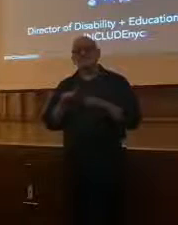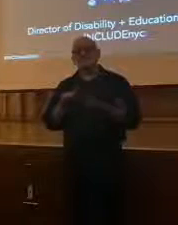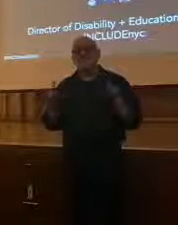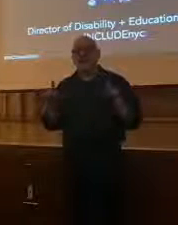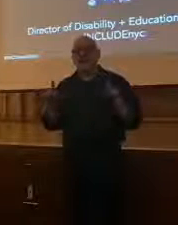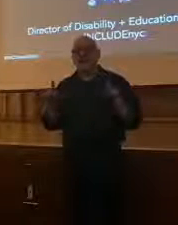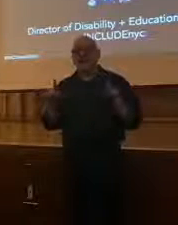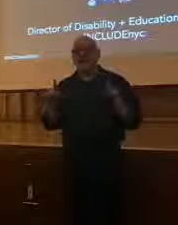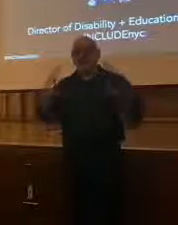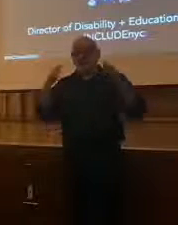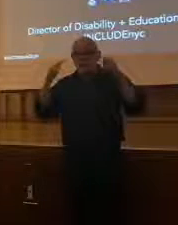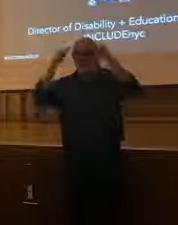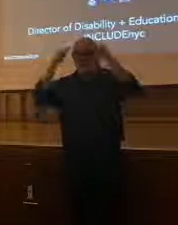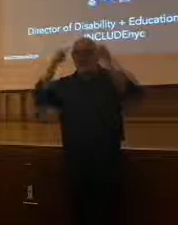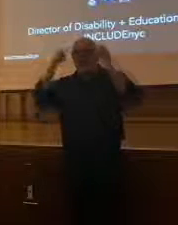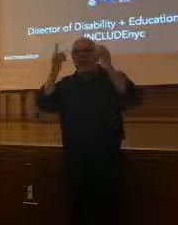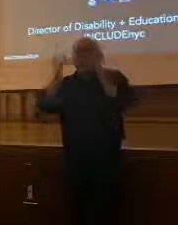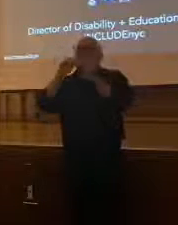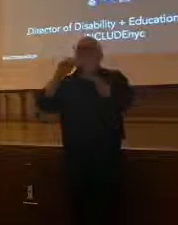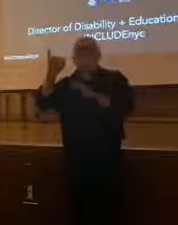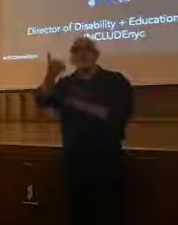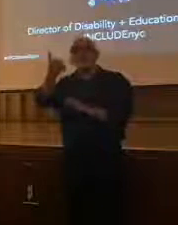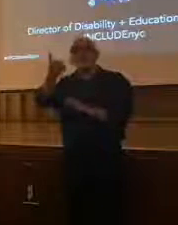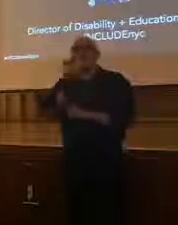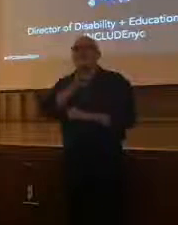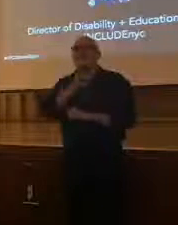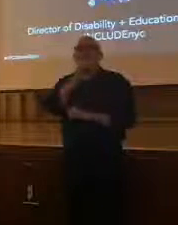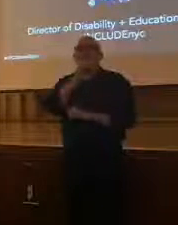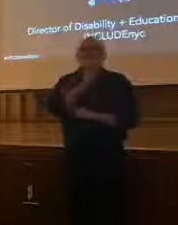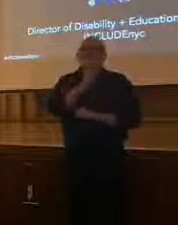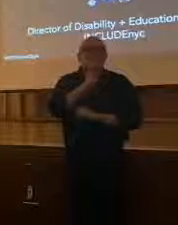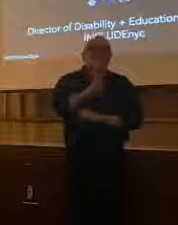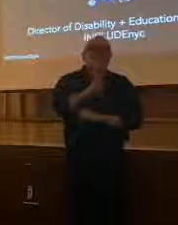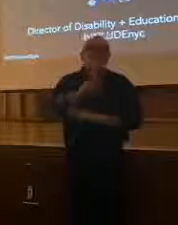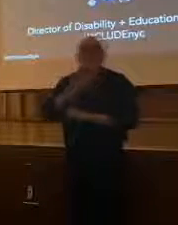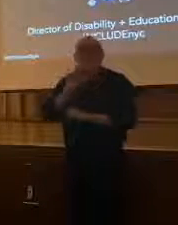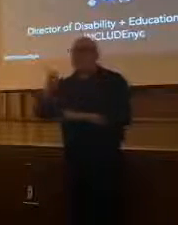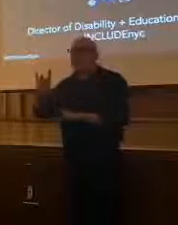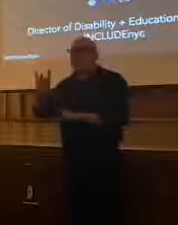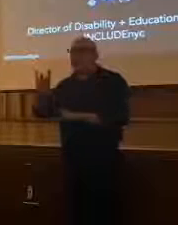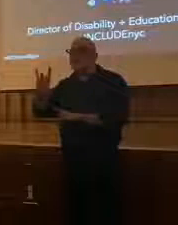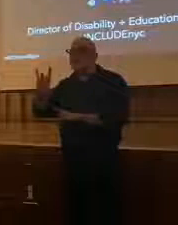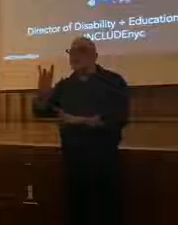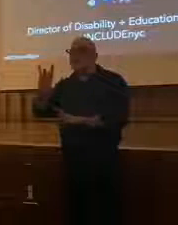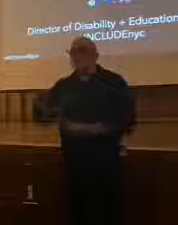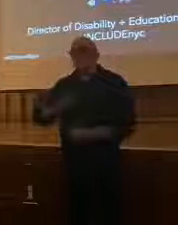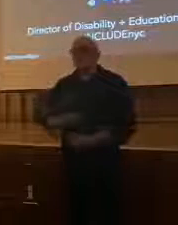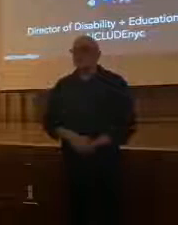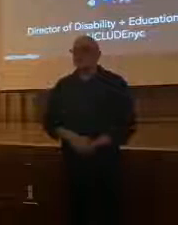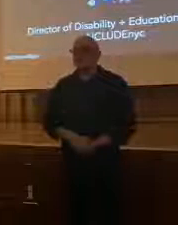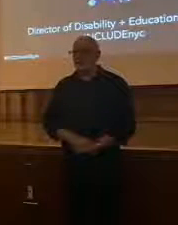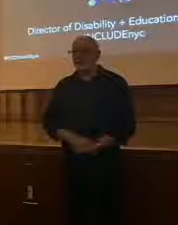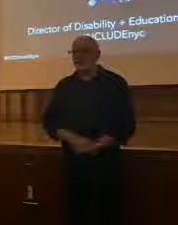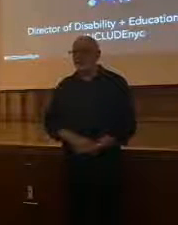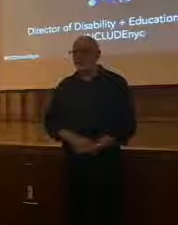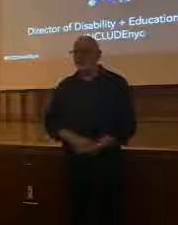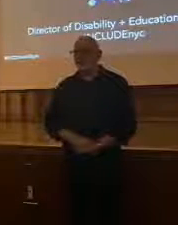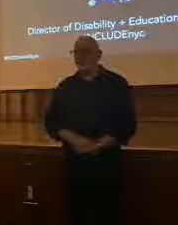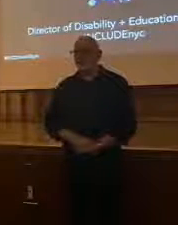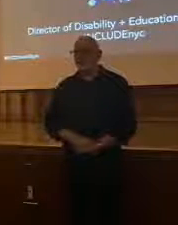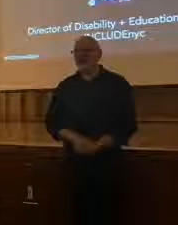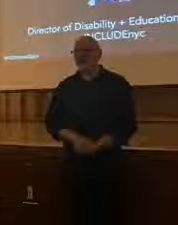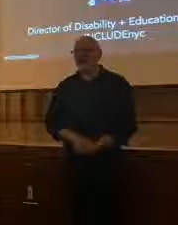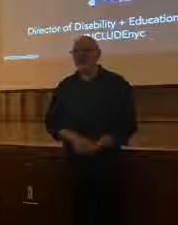stop communicating in his own ways for a second. He also uses assistive technology to